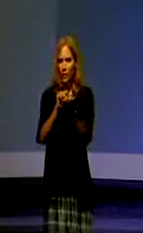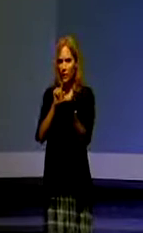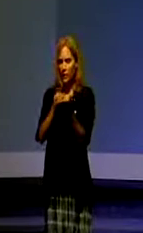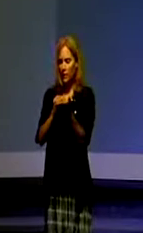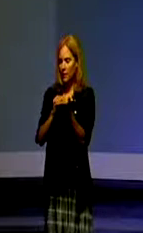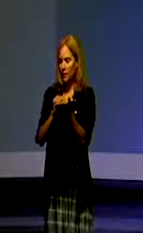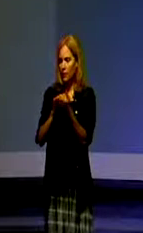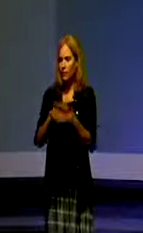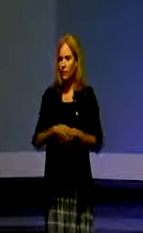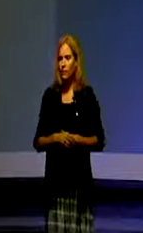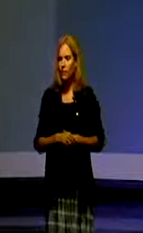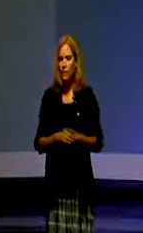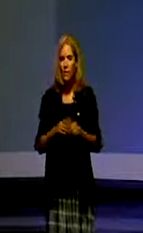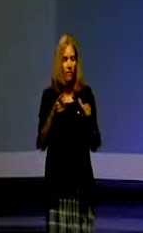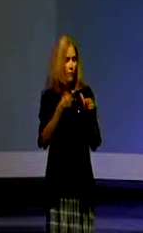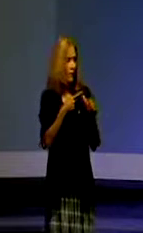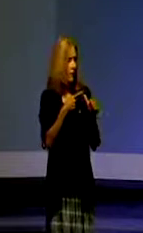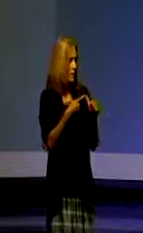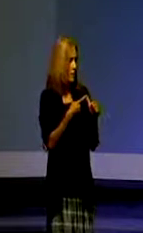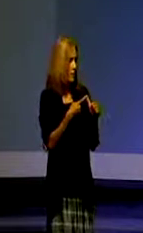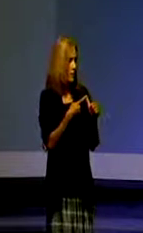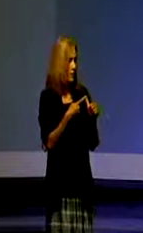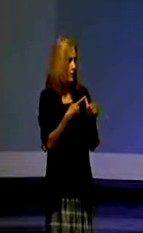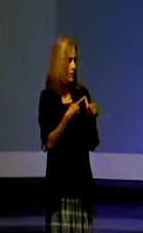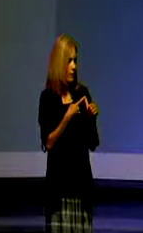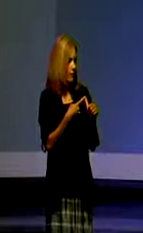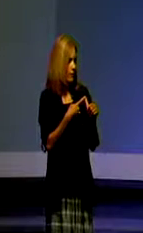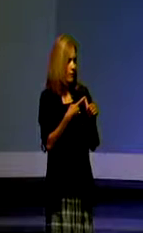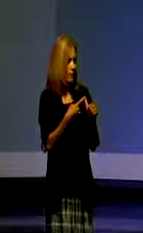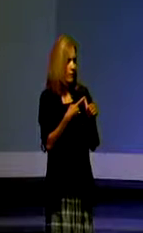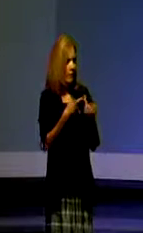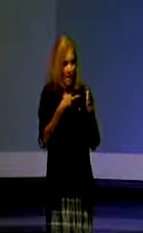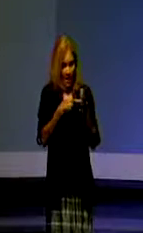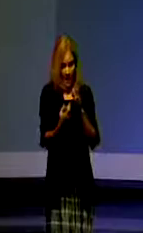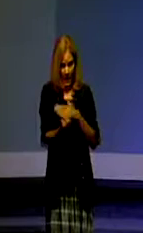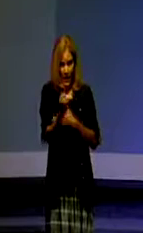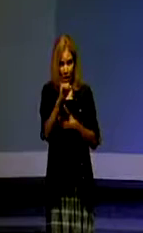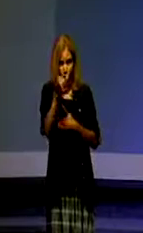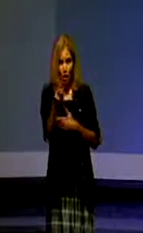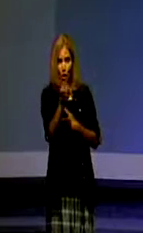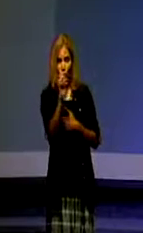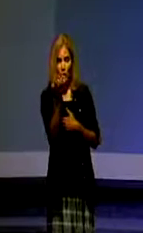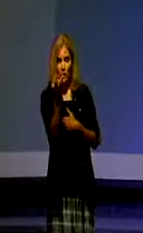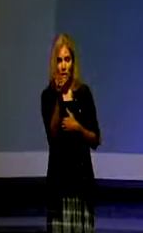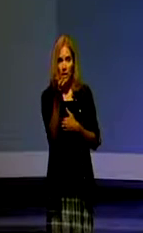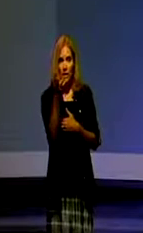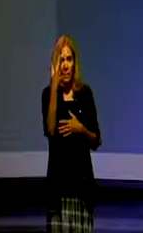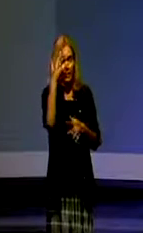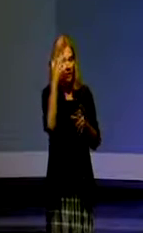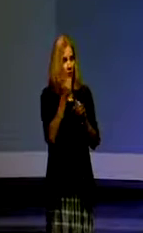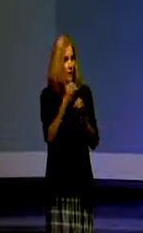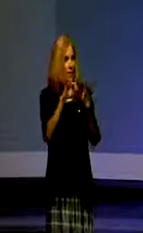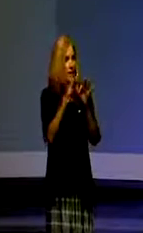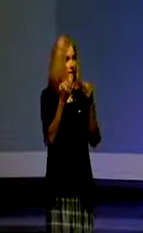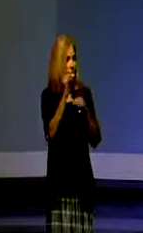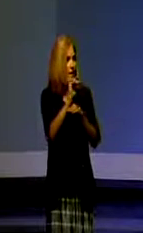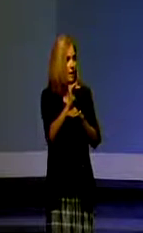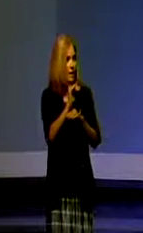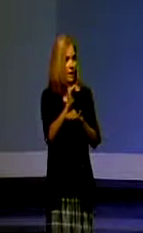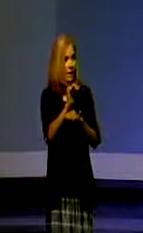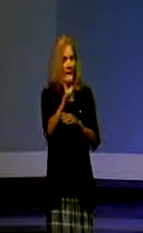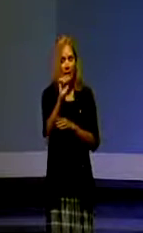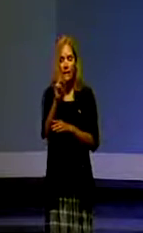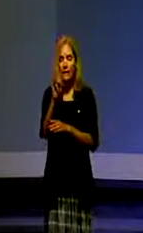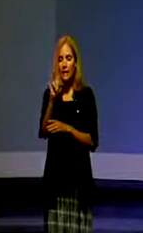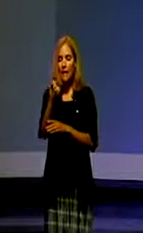bulletin. The first is that we have coming up this Saturday, June 16th, Faith and Family Night at Skyland Stadium. If